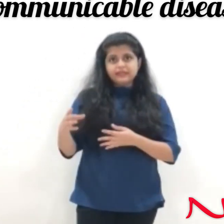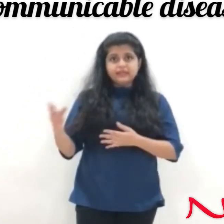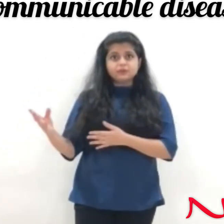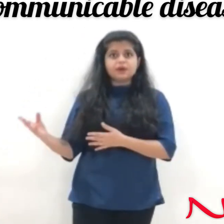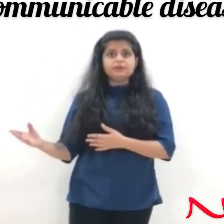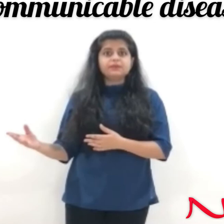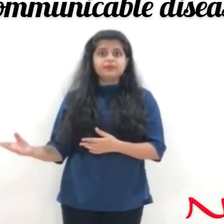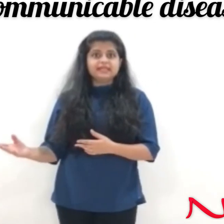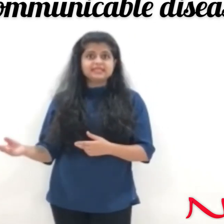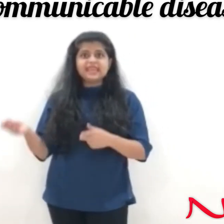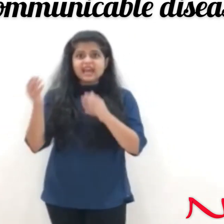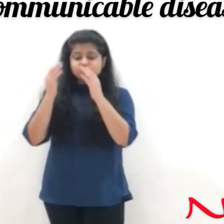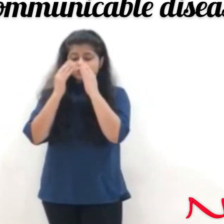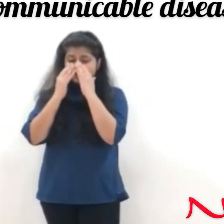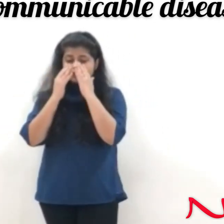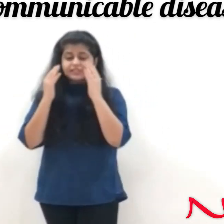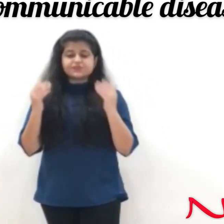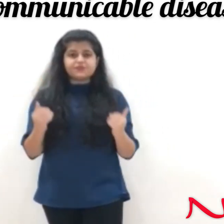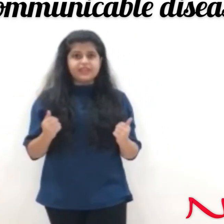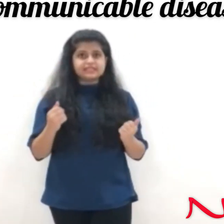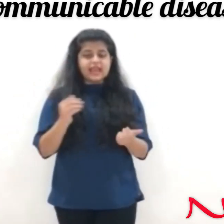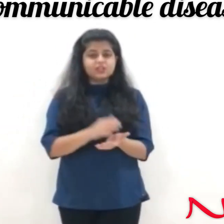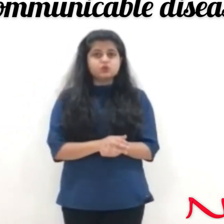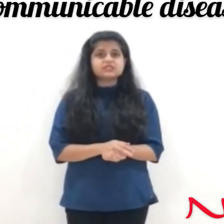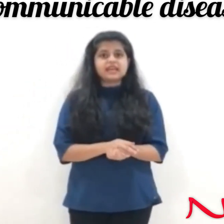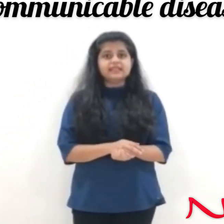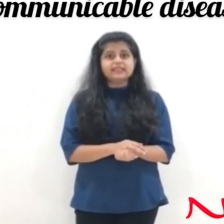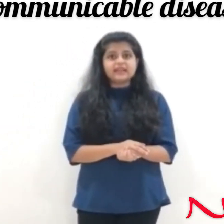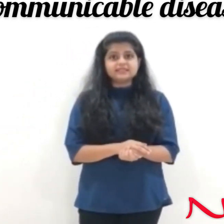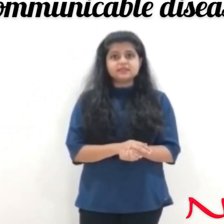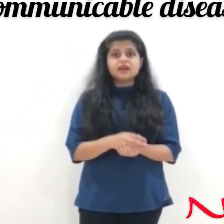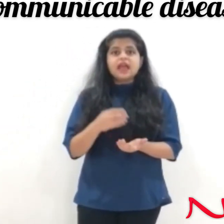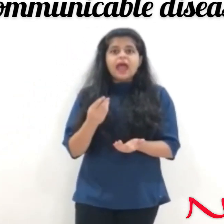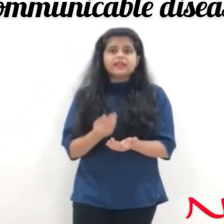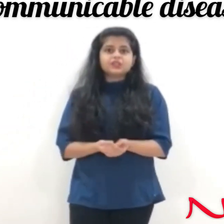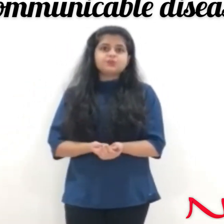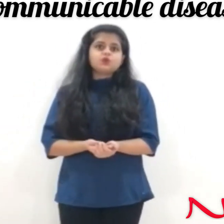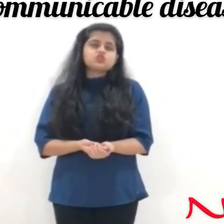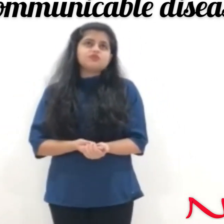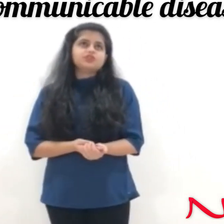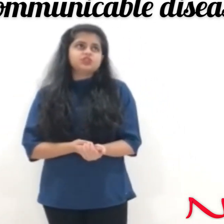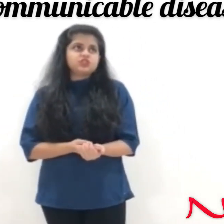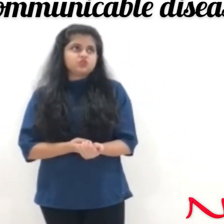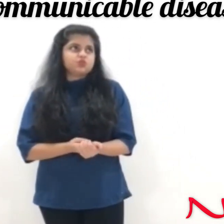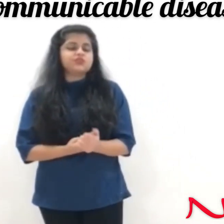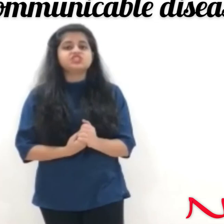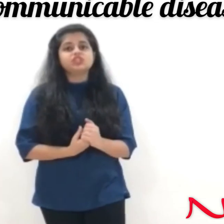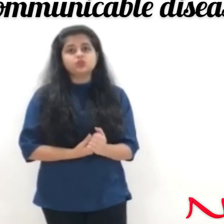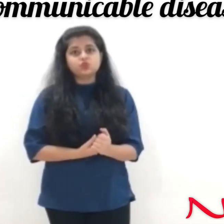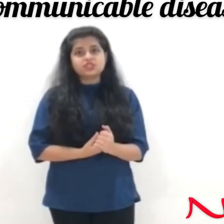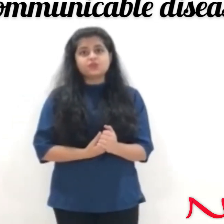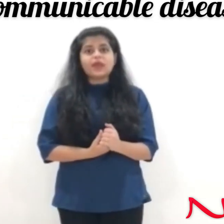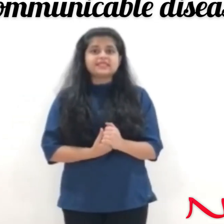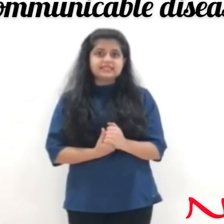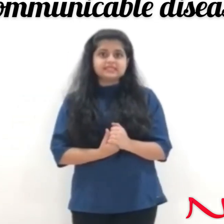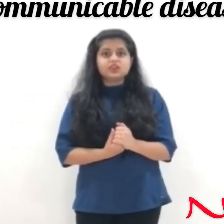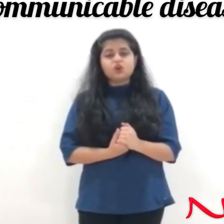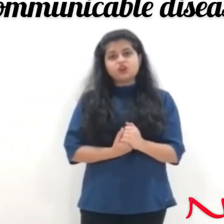a public place. He has to cover his face and use sanitizer and dispose of the tissues which he uses while sneezing or